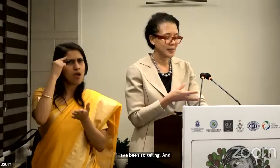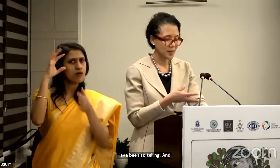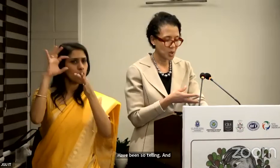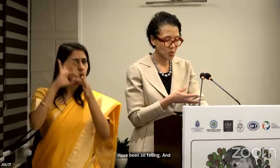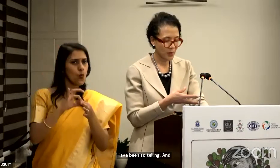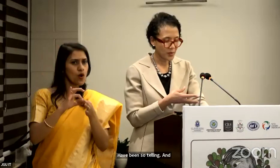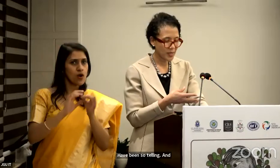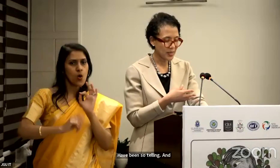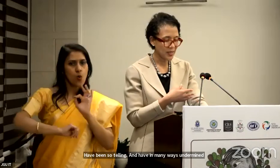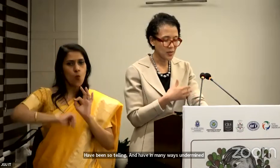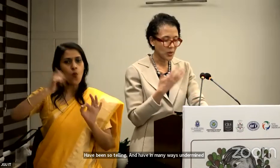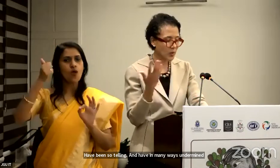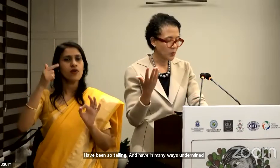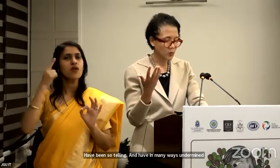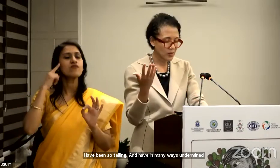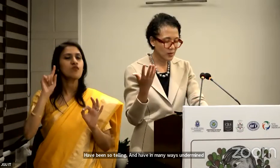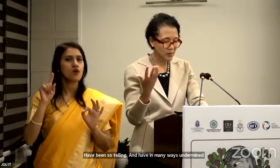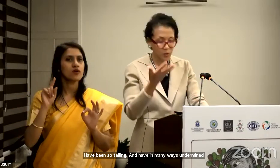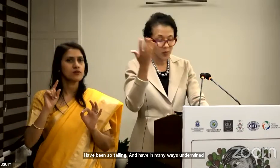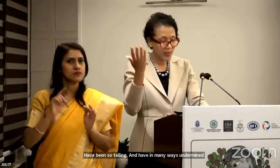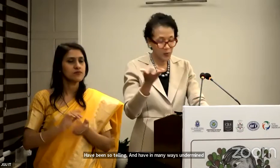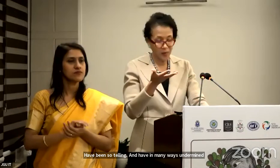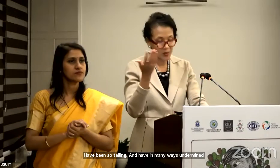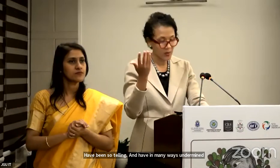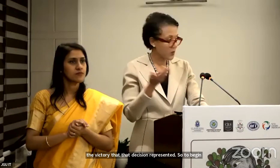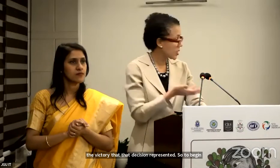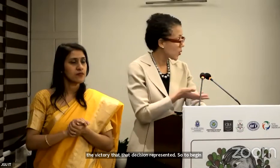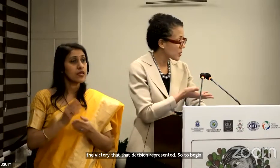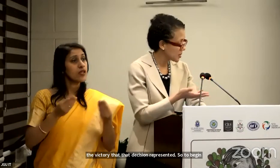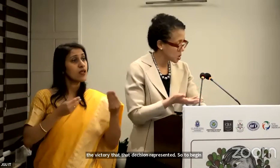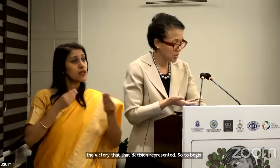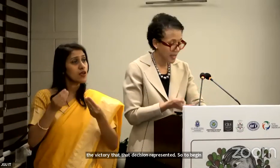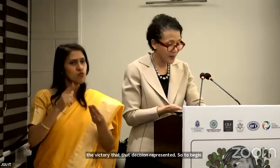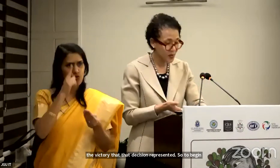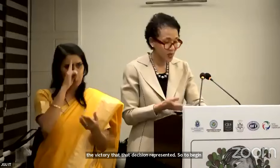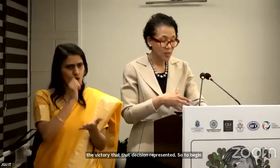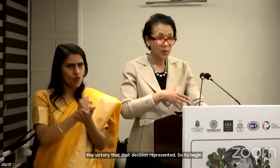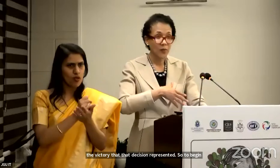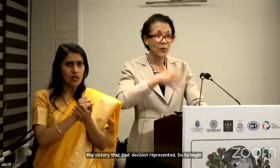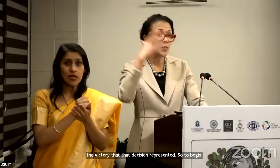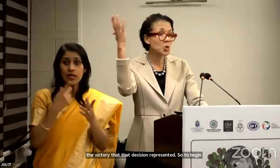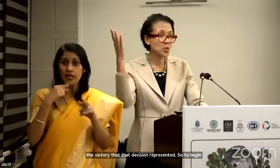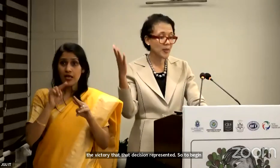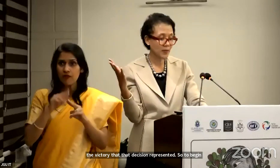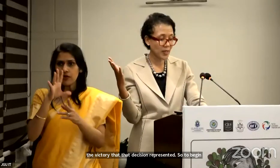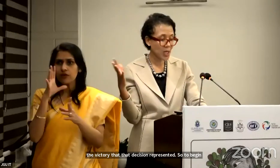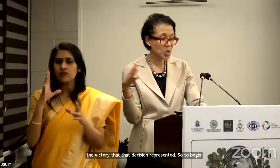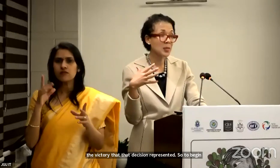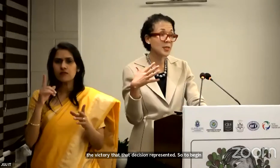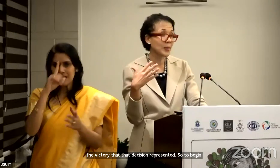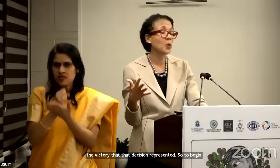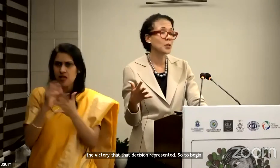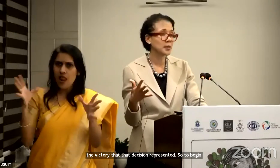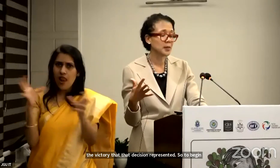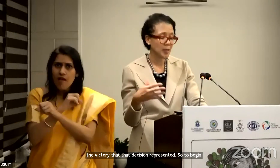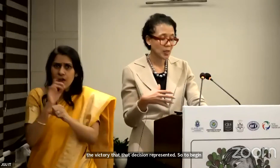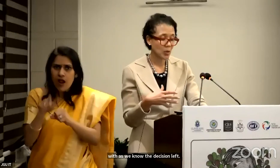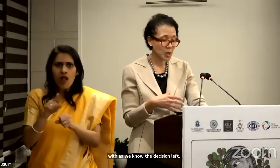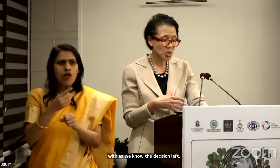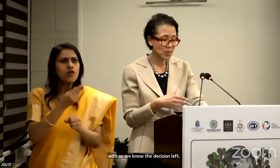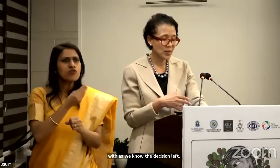that that decision represented. So, you know, to begin with, as we know, the decision left for future specifications some